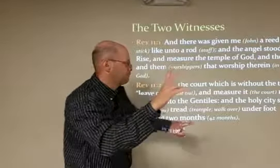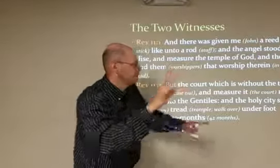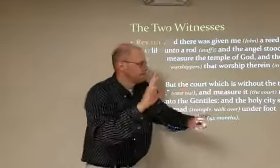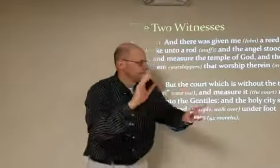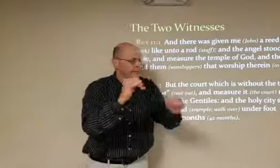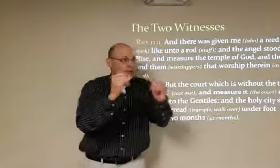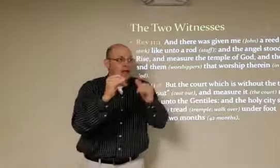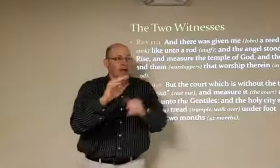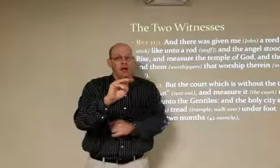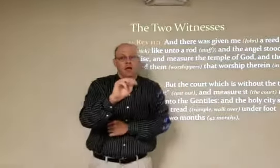Okay.